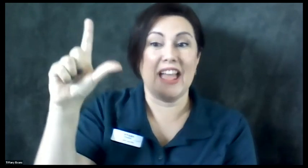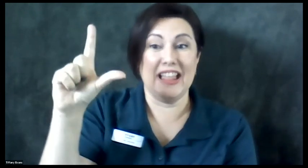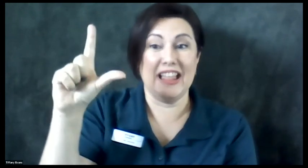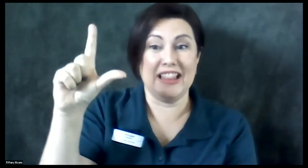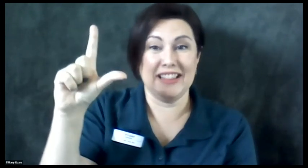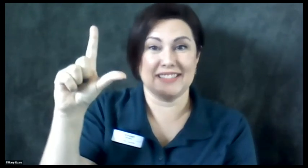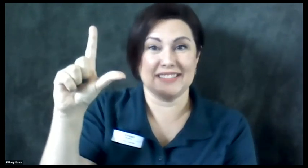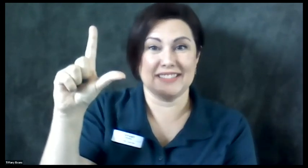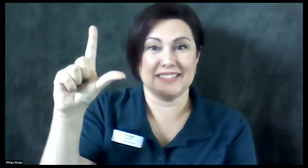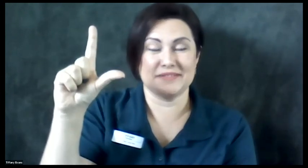L,